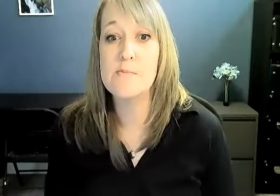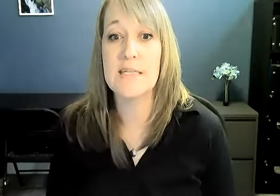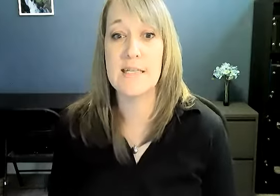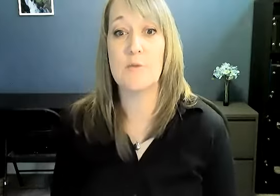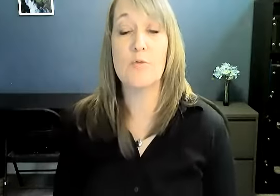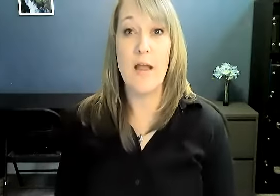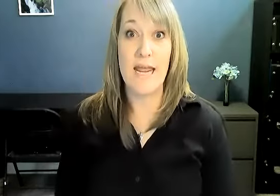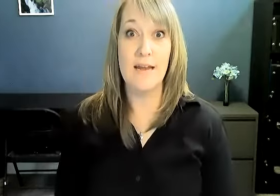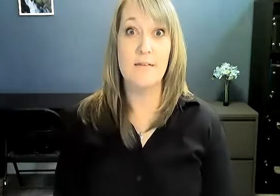Let's see, rain.